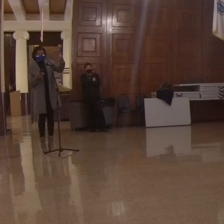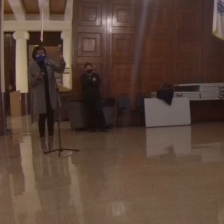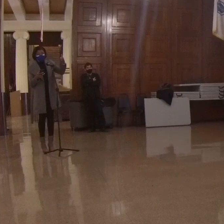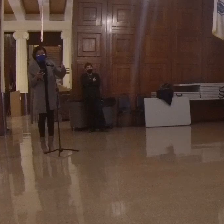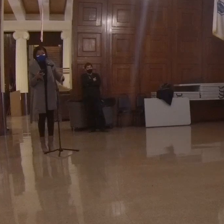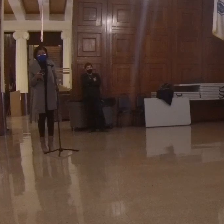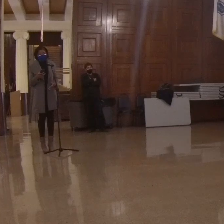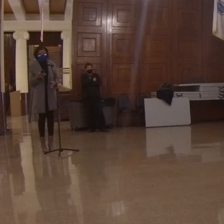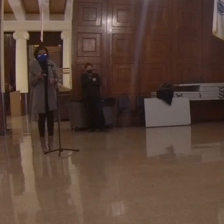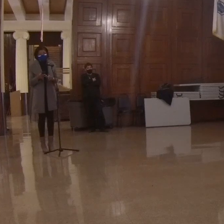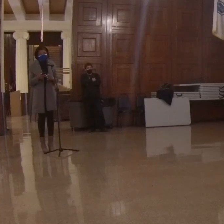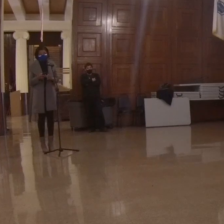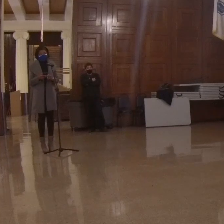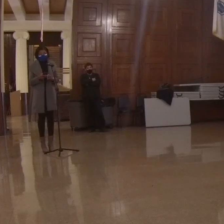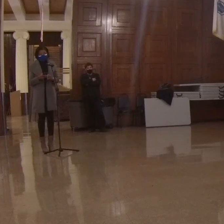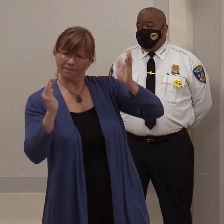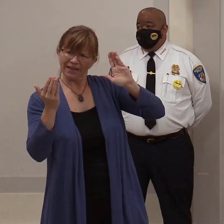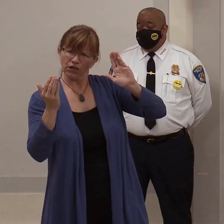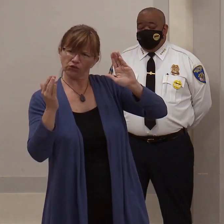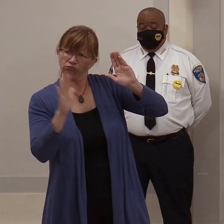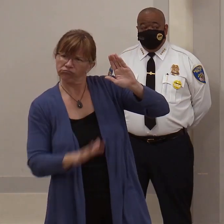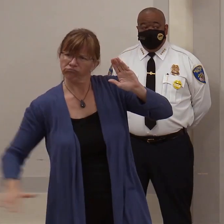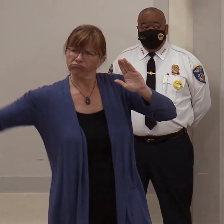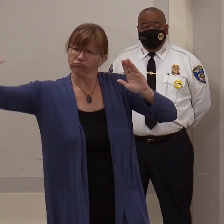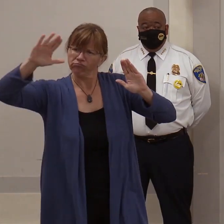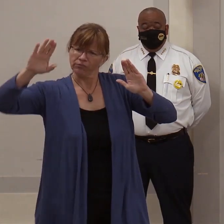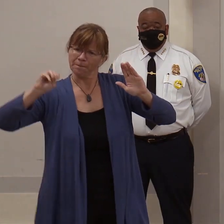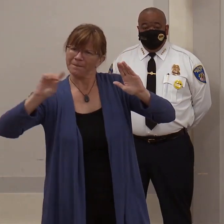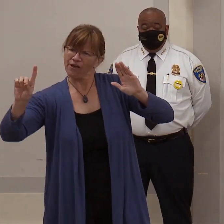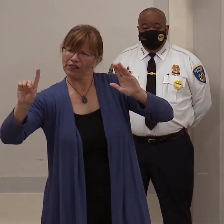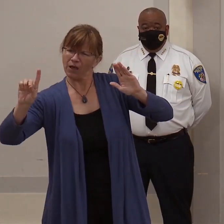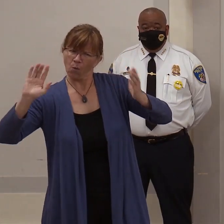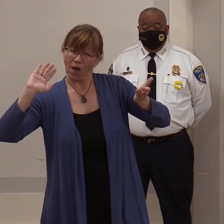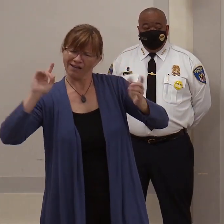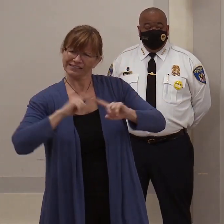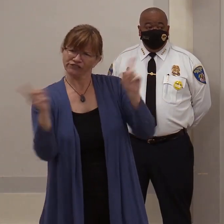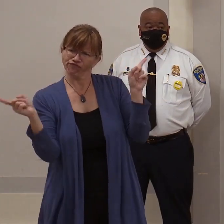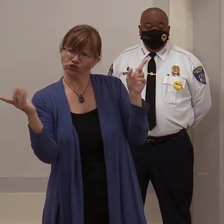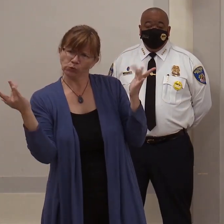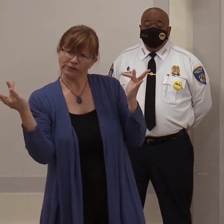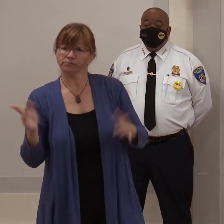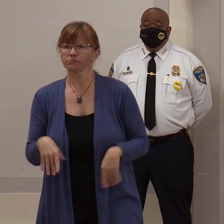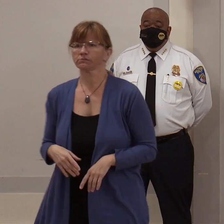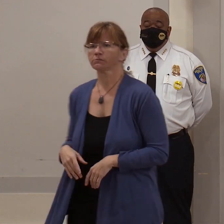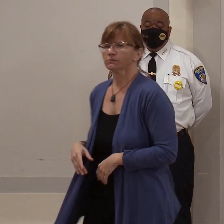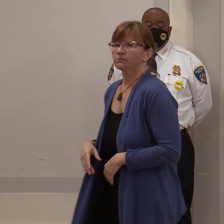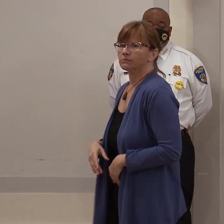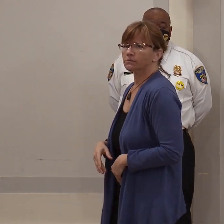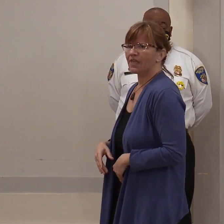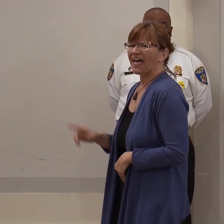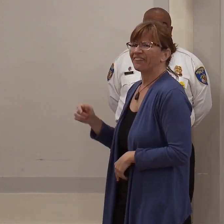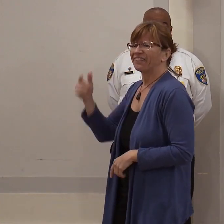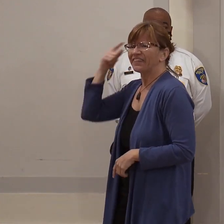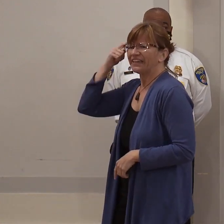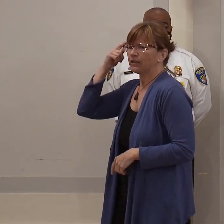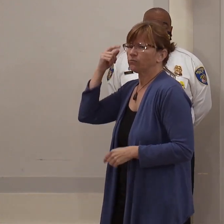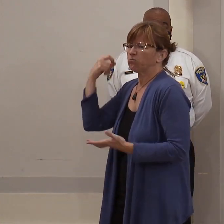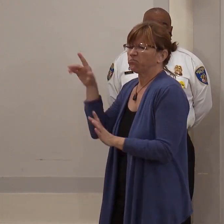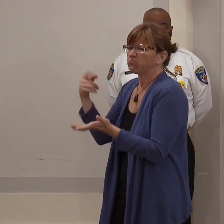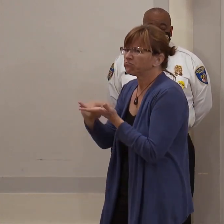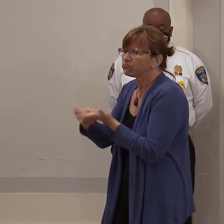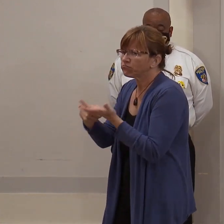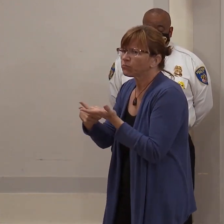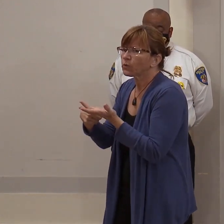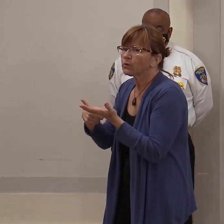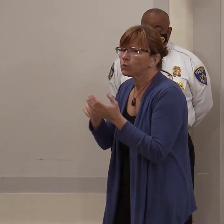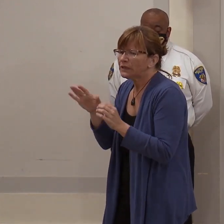out of all the jurisdictions according to your calculations? Sure. So I think we talked about it throughout the press conference, right? We need people to continue doing